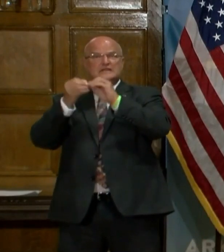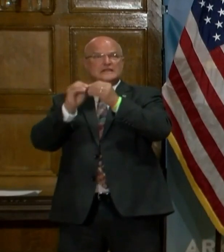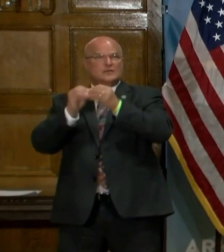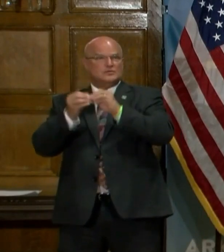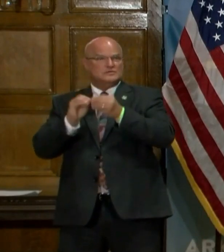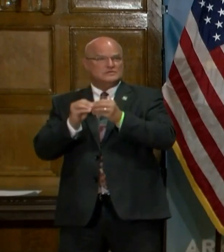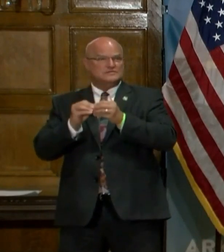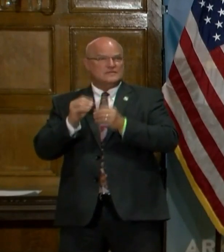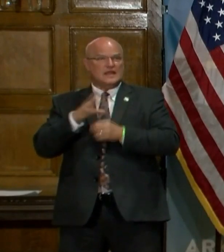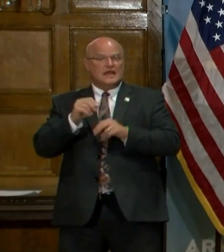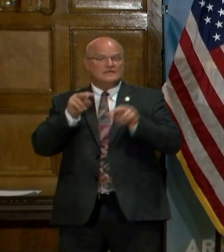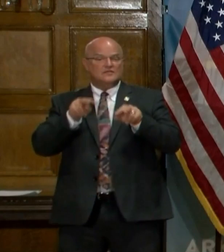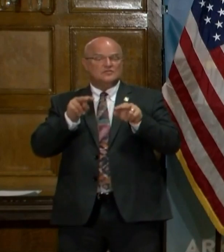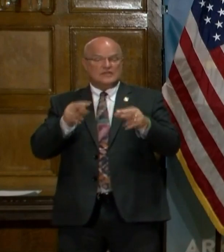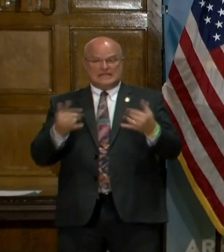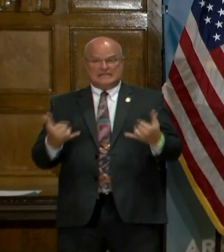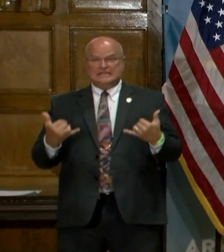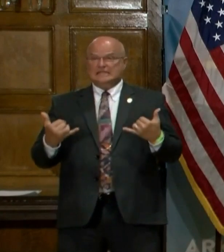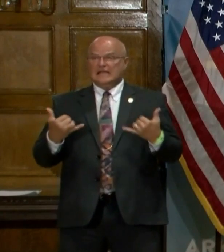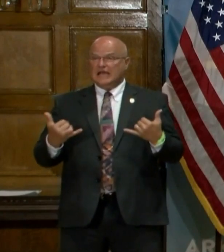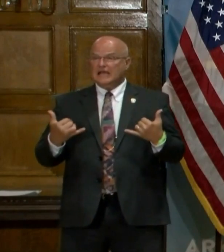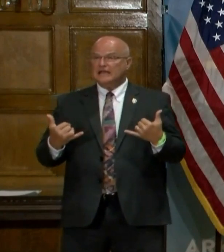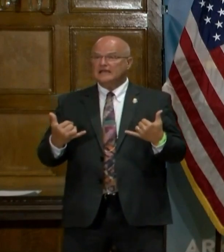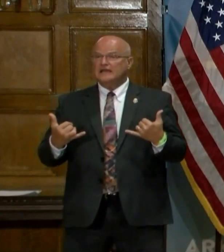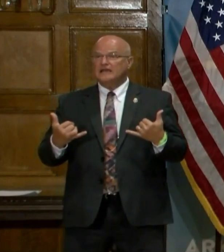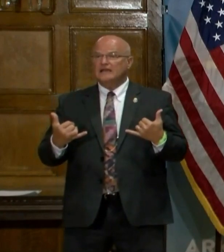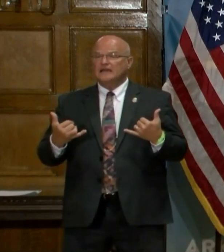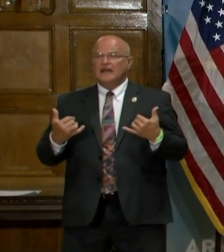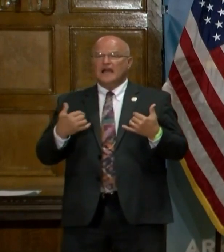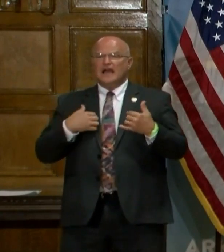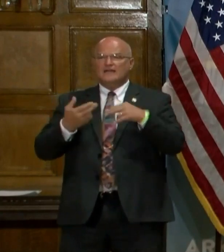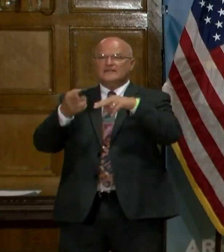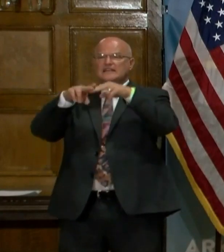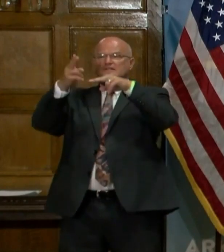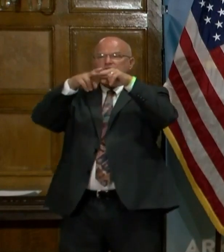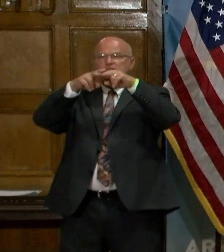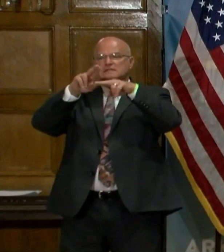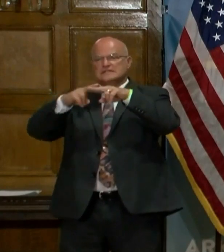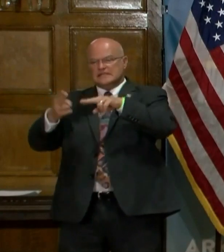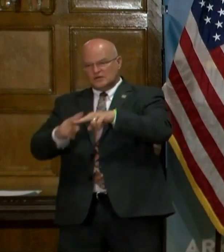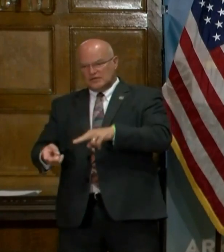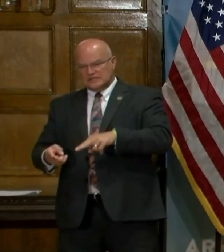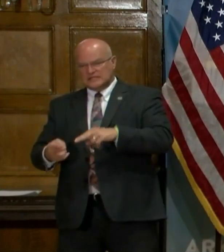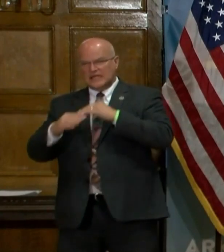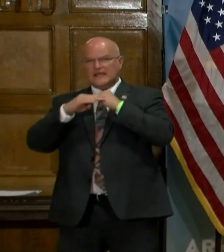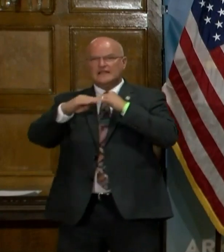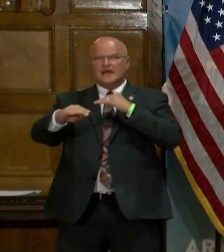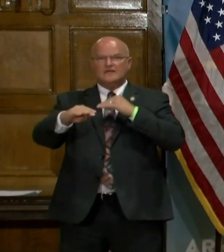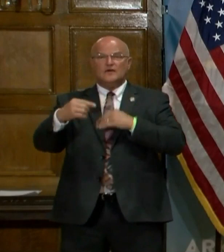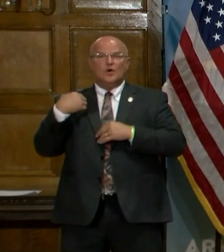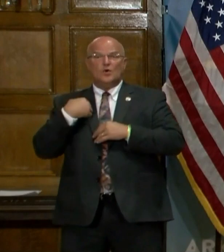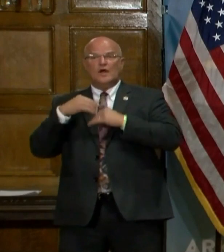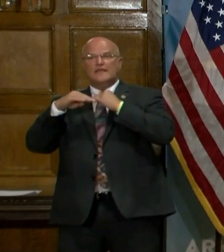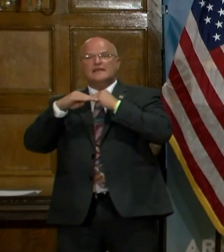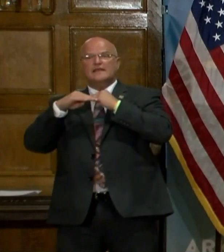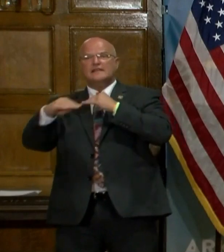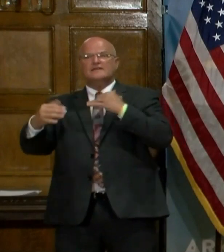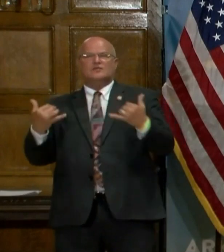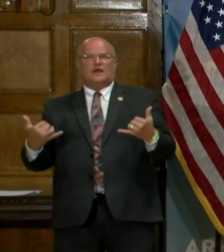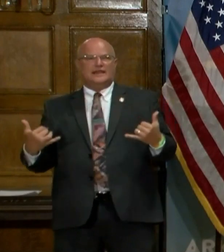numbers. And if you looked at it today, they've got increasing, decreasing, and level, and we're on the level